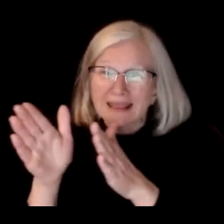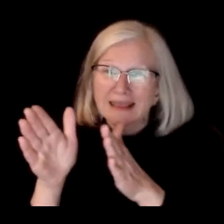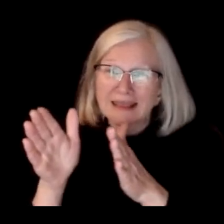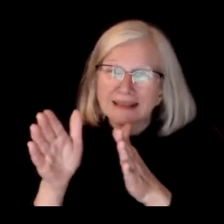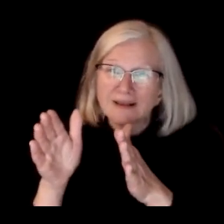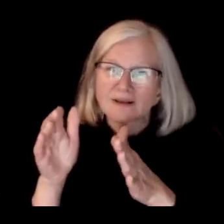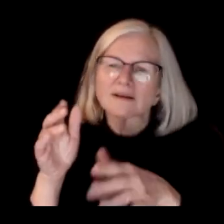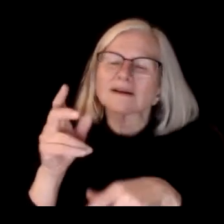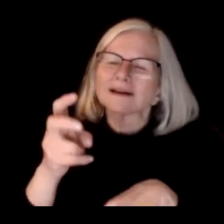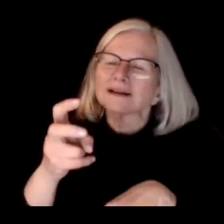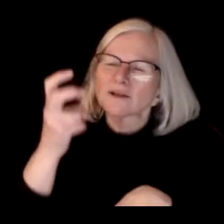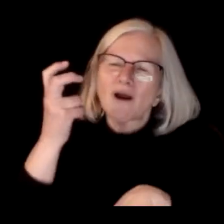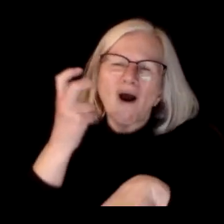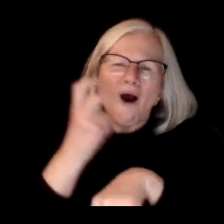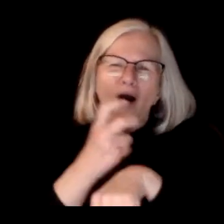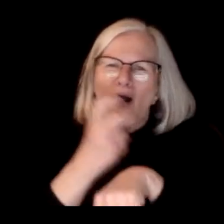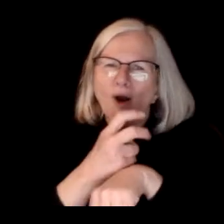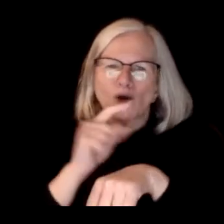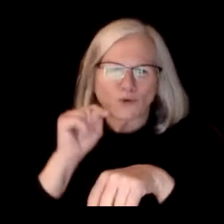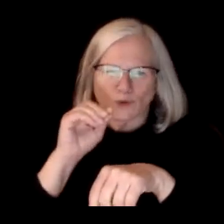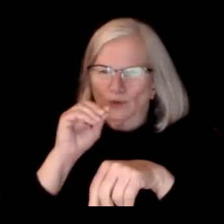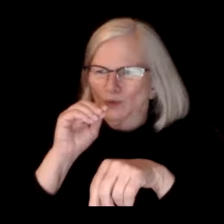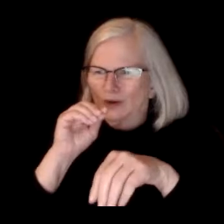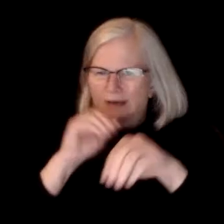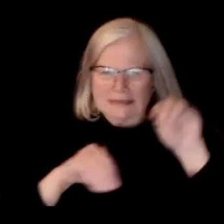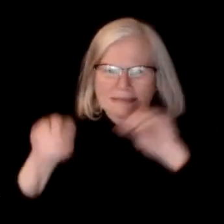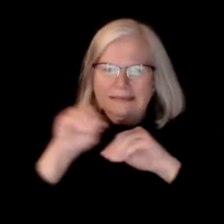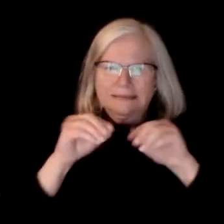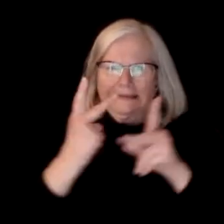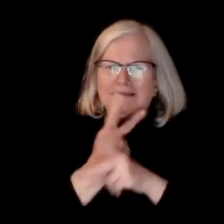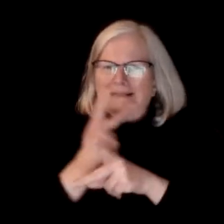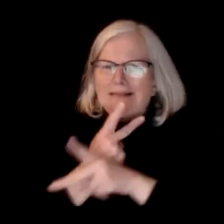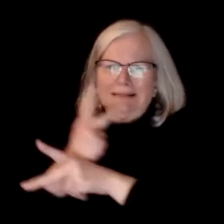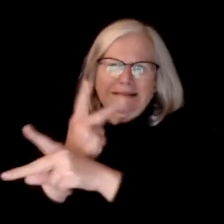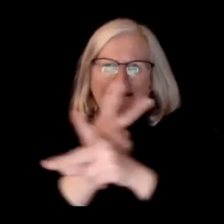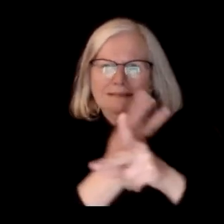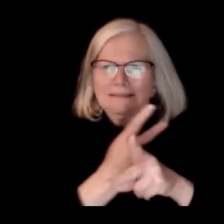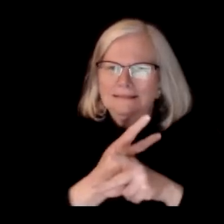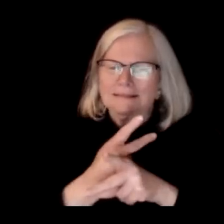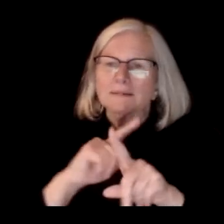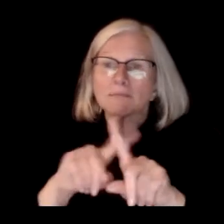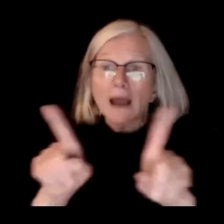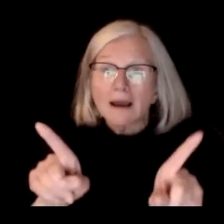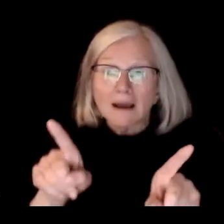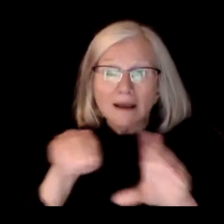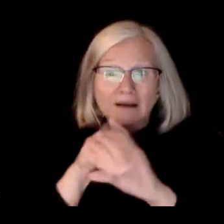get into 1B and the other categories, that you can better marshal the vaccines in the needed areas?